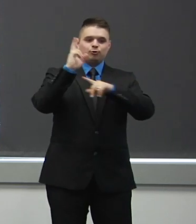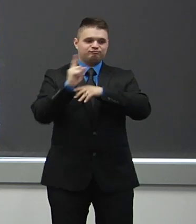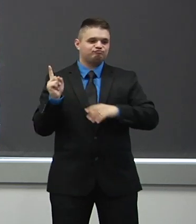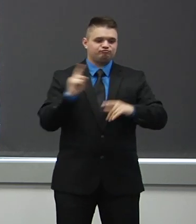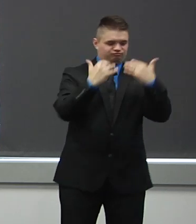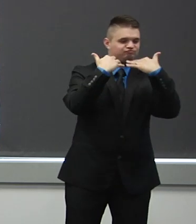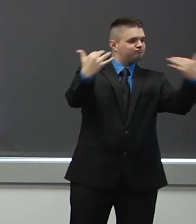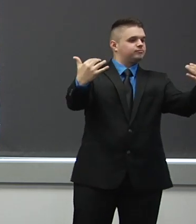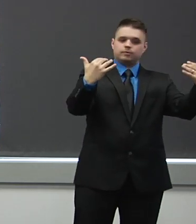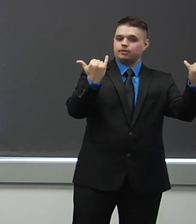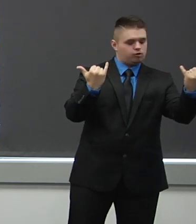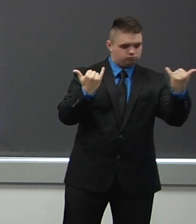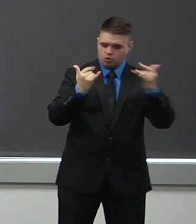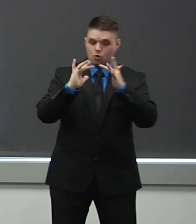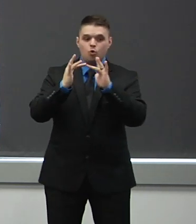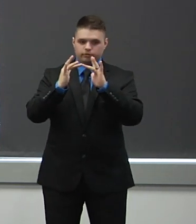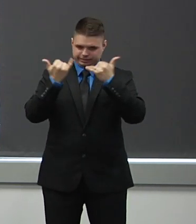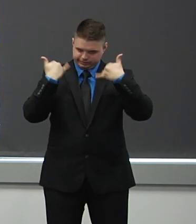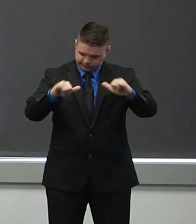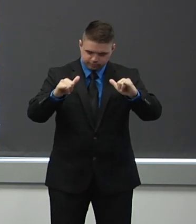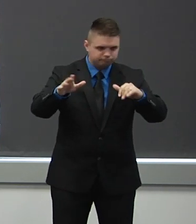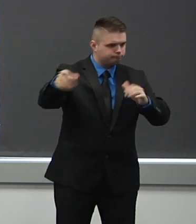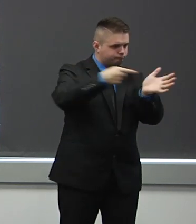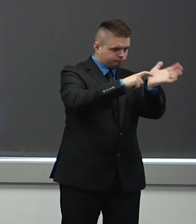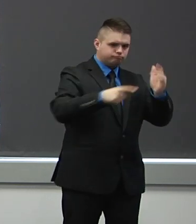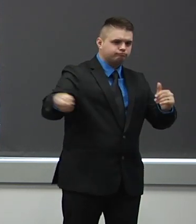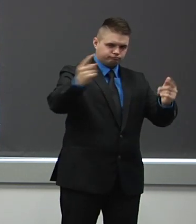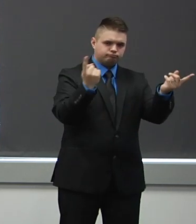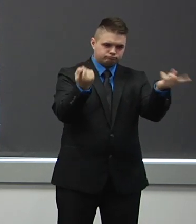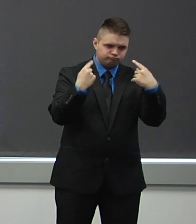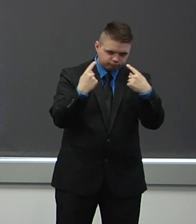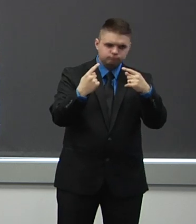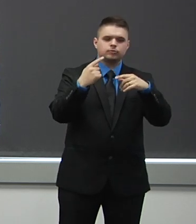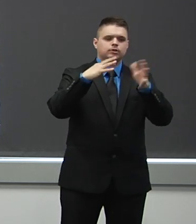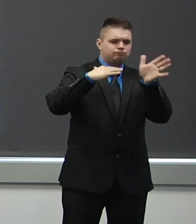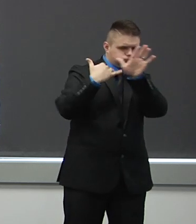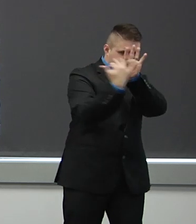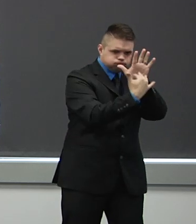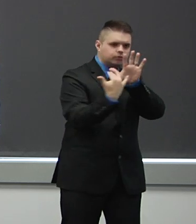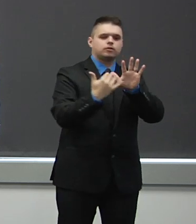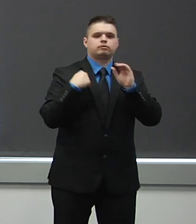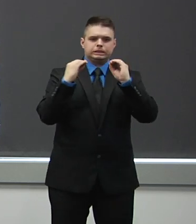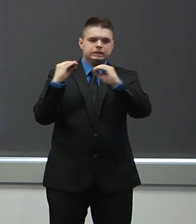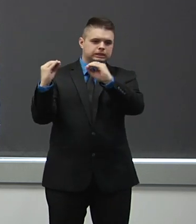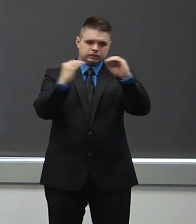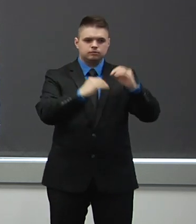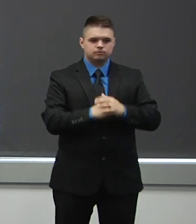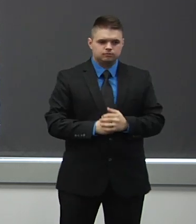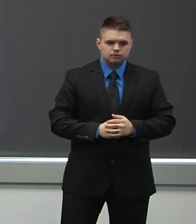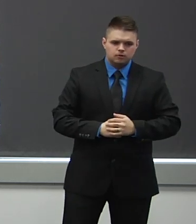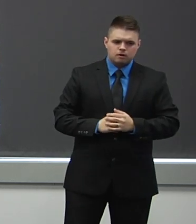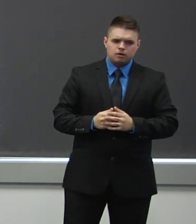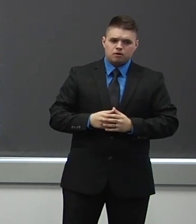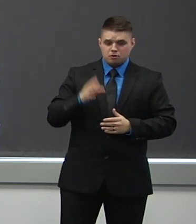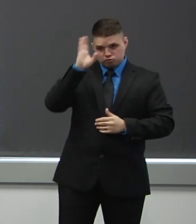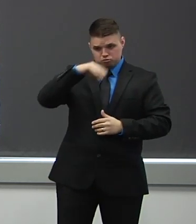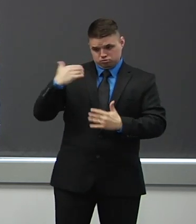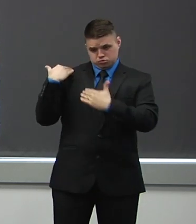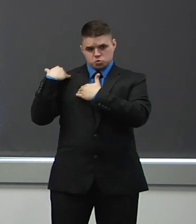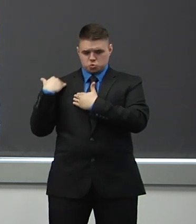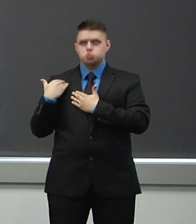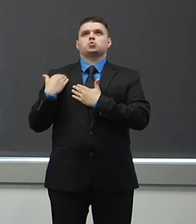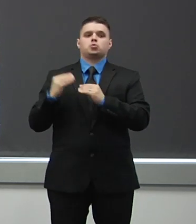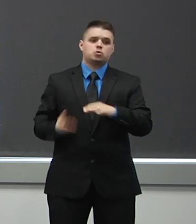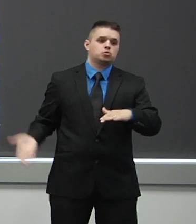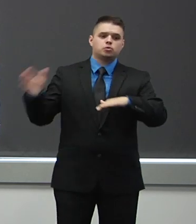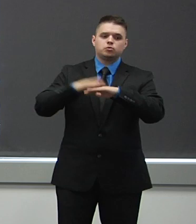day-to-day basis. And they are striving to make this work for our kids across Oregon. And it's a heavy lift. It's a heavy lift for the educators. It's a